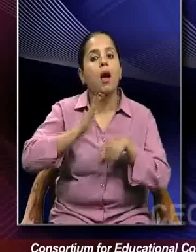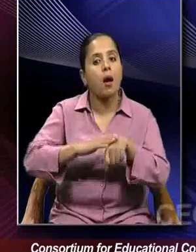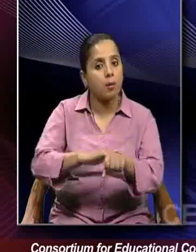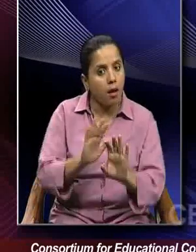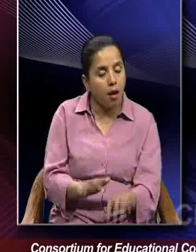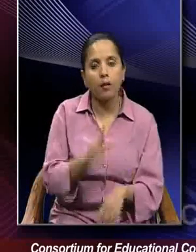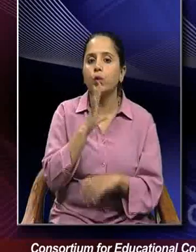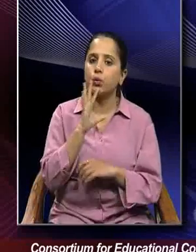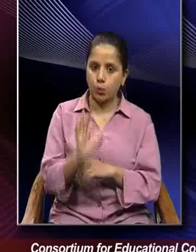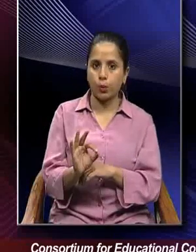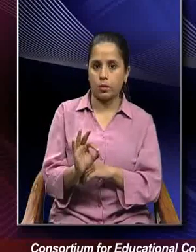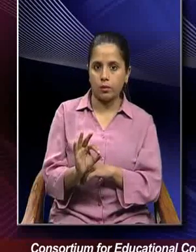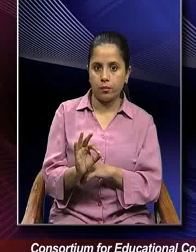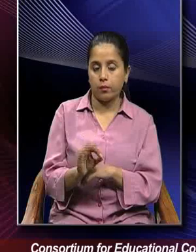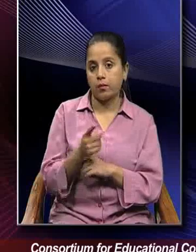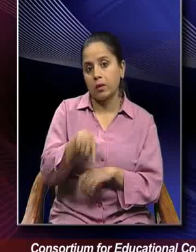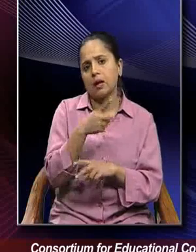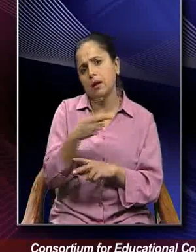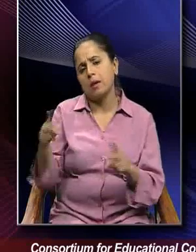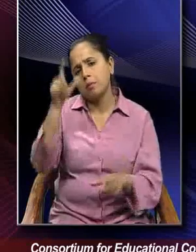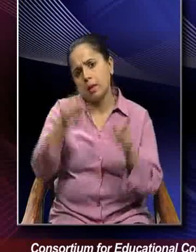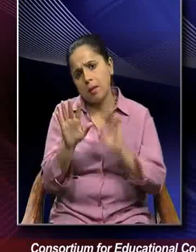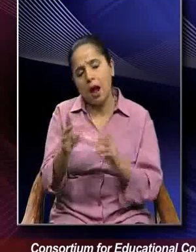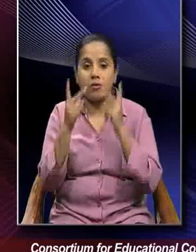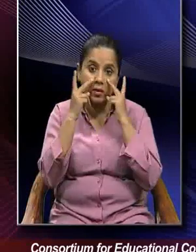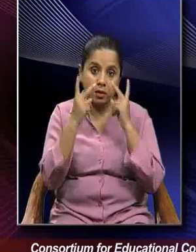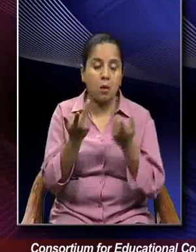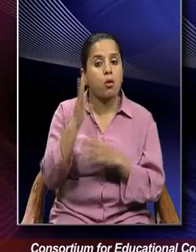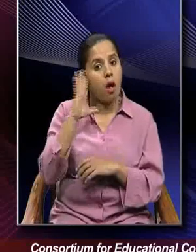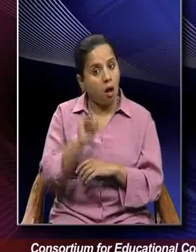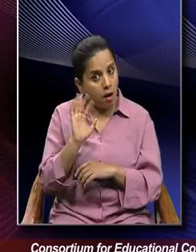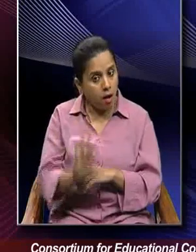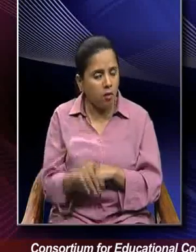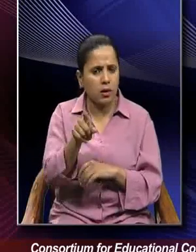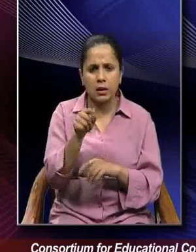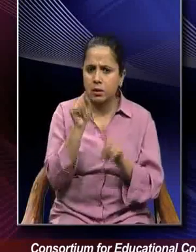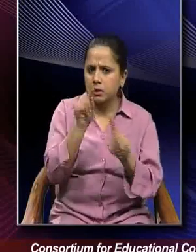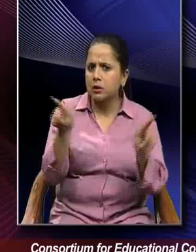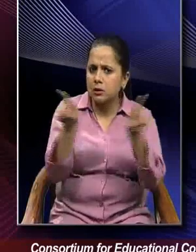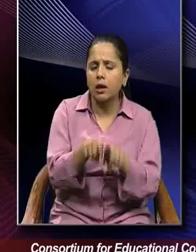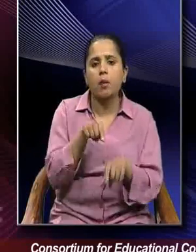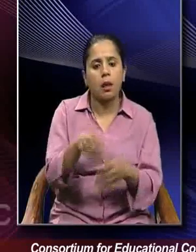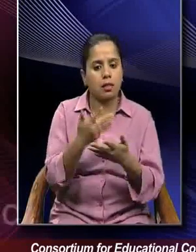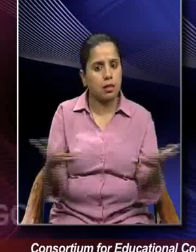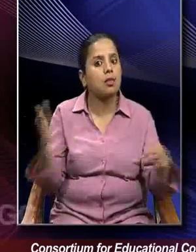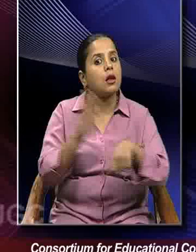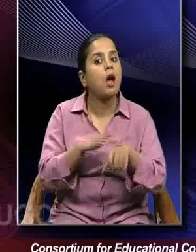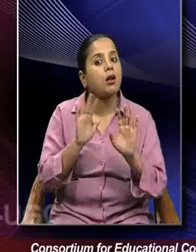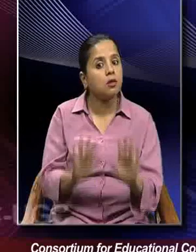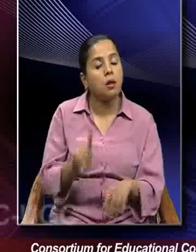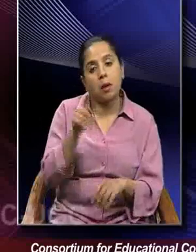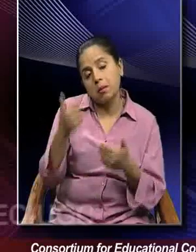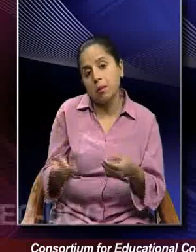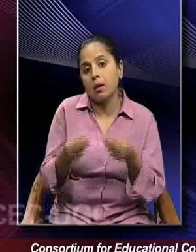reality. So several people may have seen, heard, or even touched the same physical object, but may